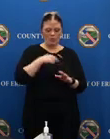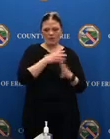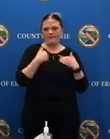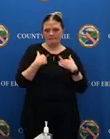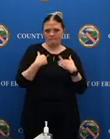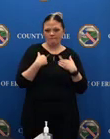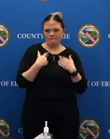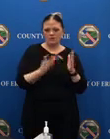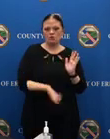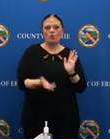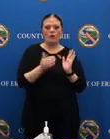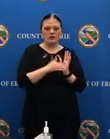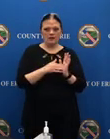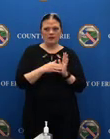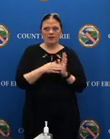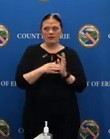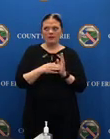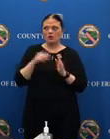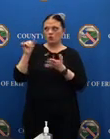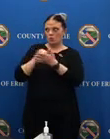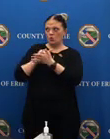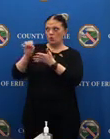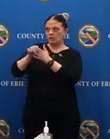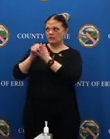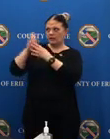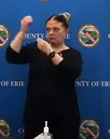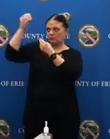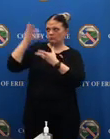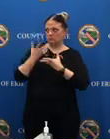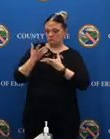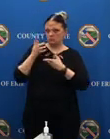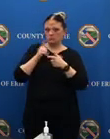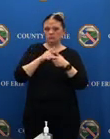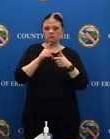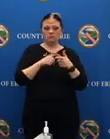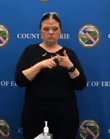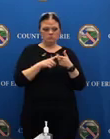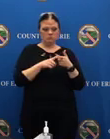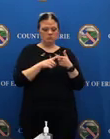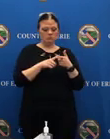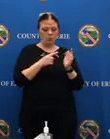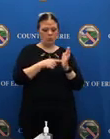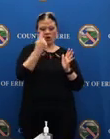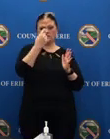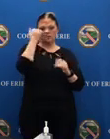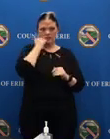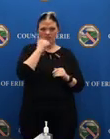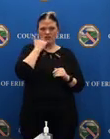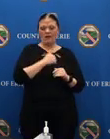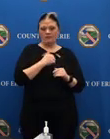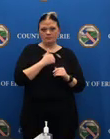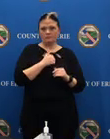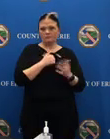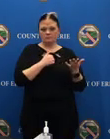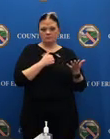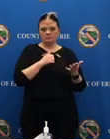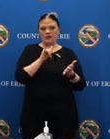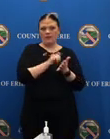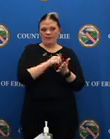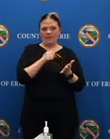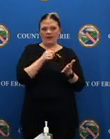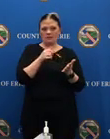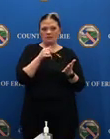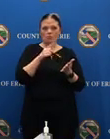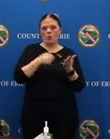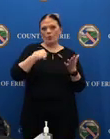have. So again, we get the data from New York State and once a day, and that's what we have. We report